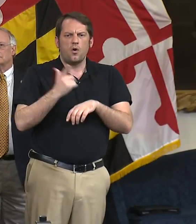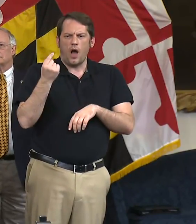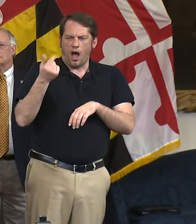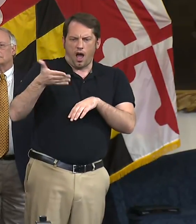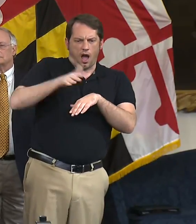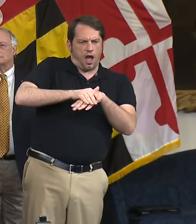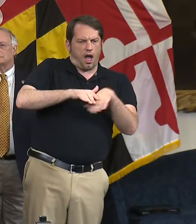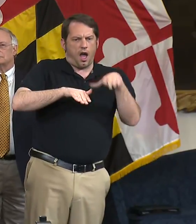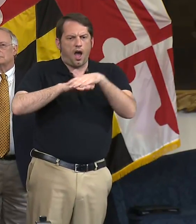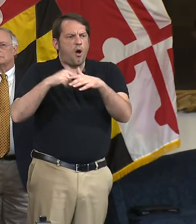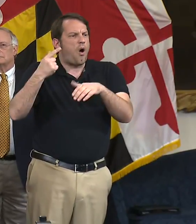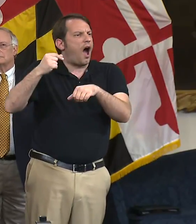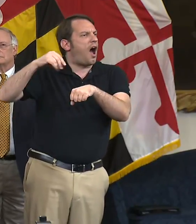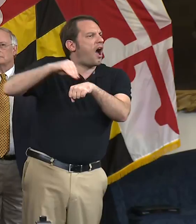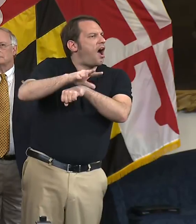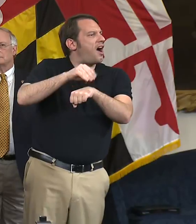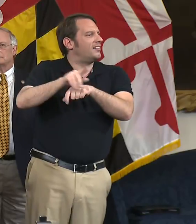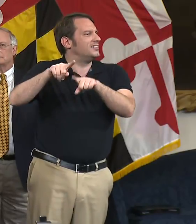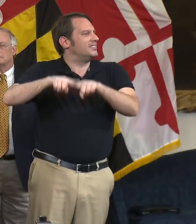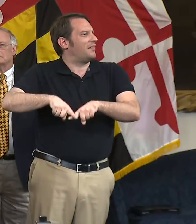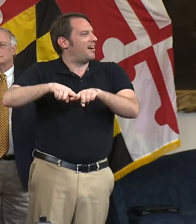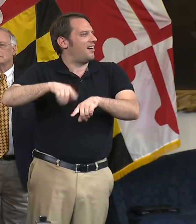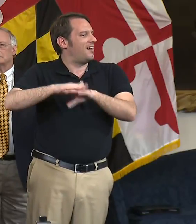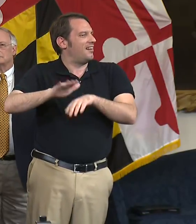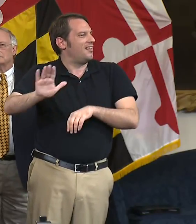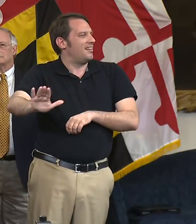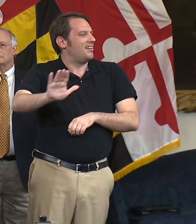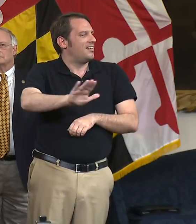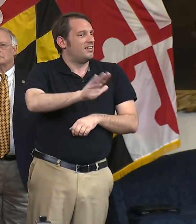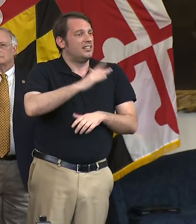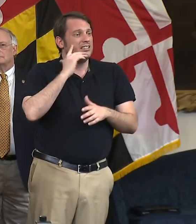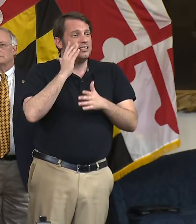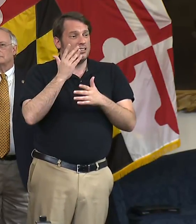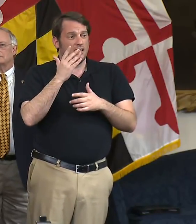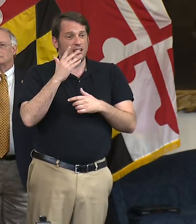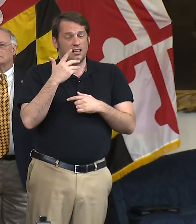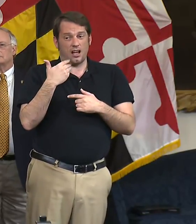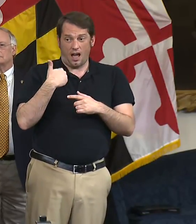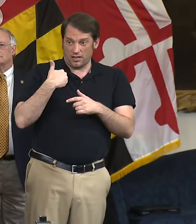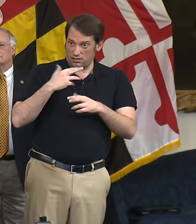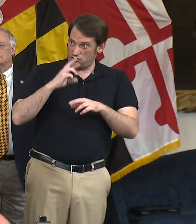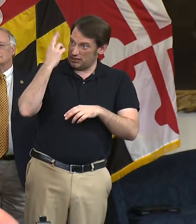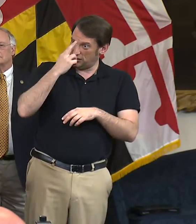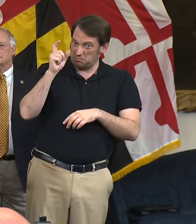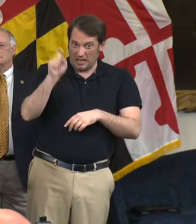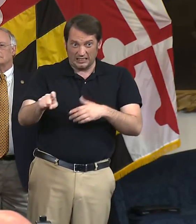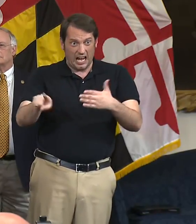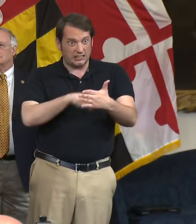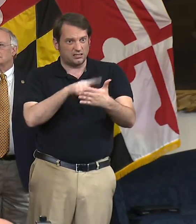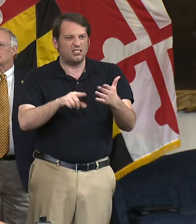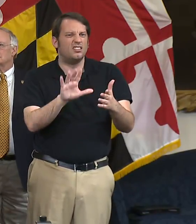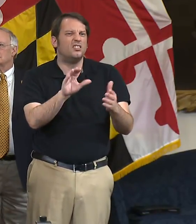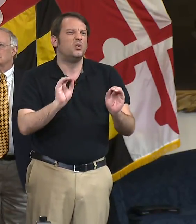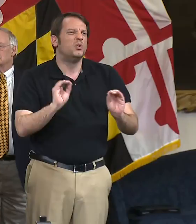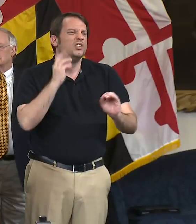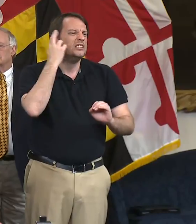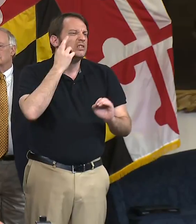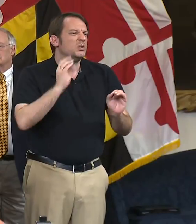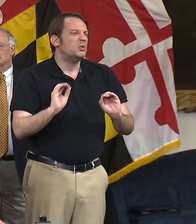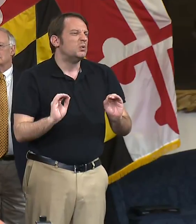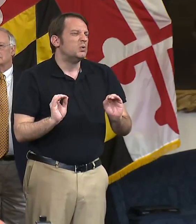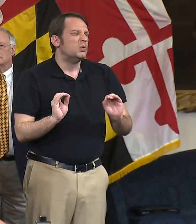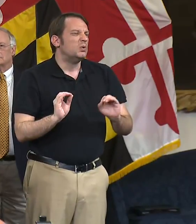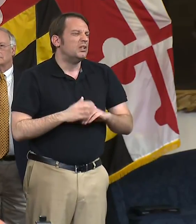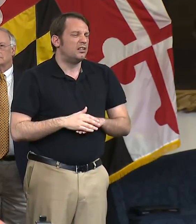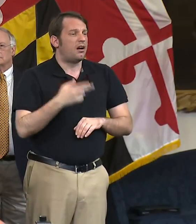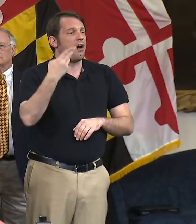large events unless there's a particular set of circumstances. I think Hopkins made a decision on their own that wasn't